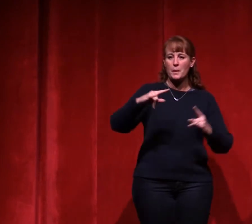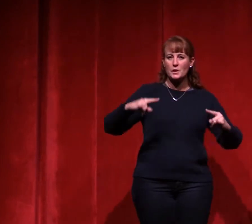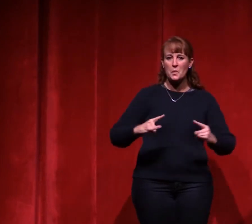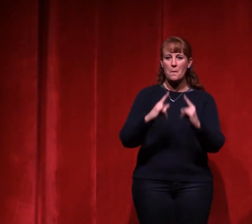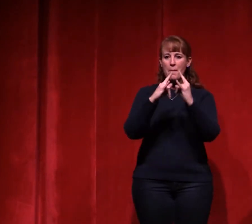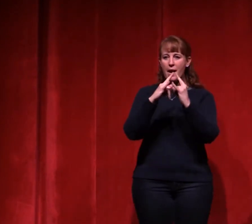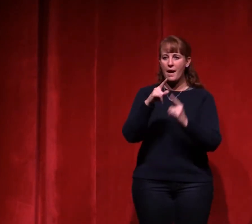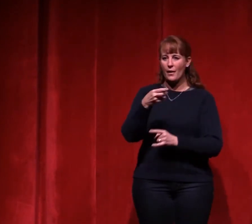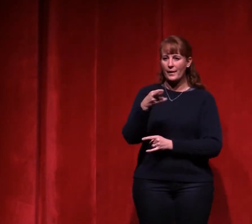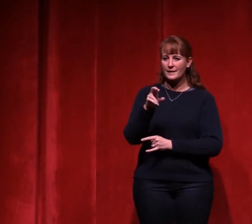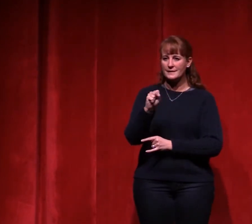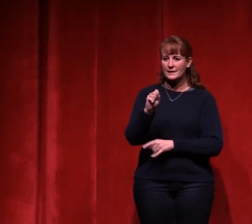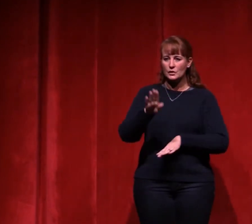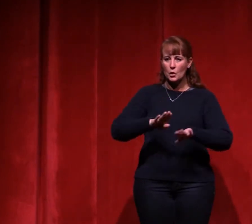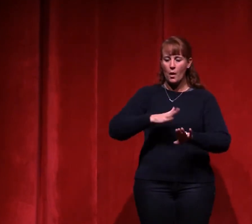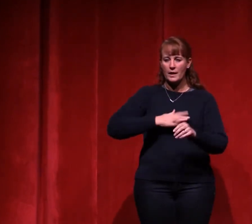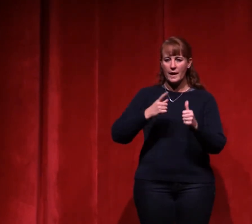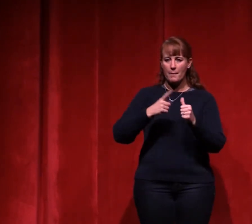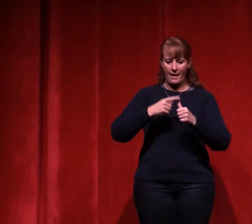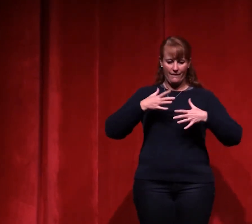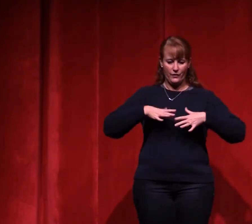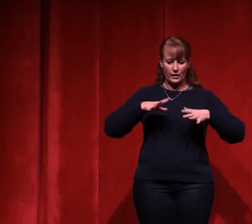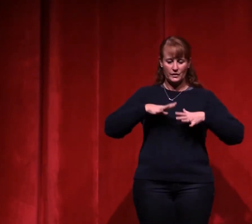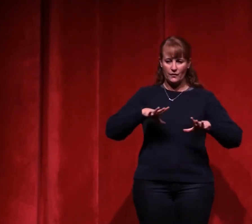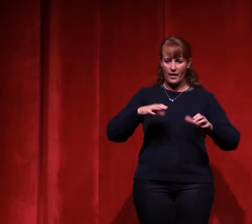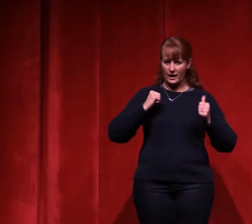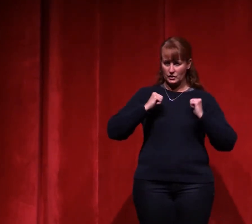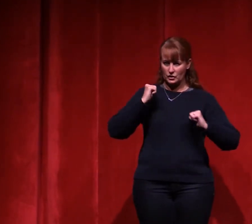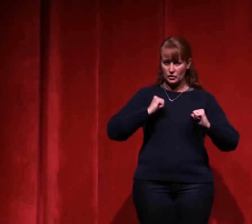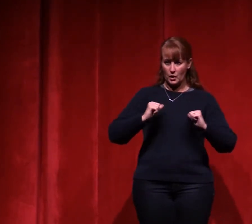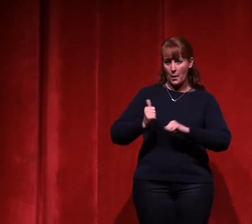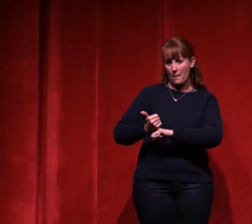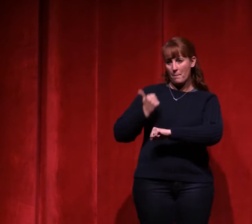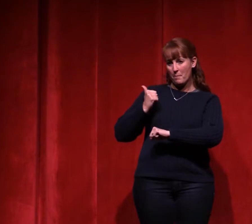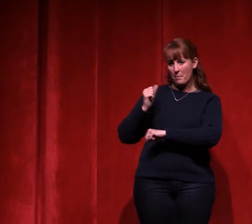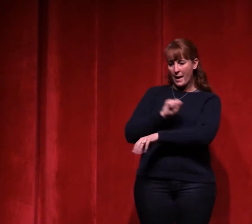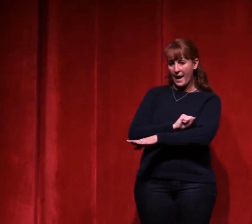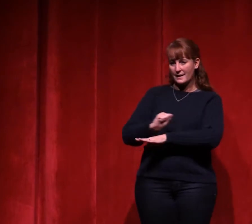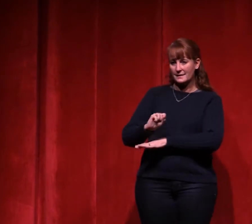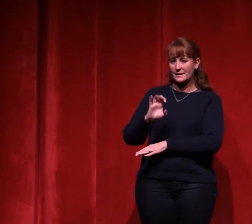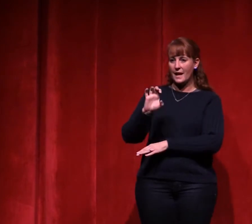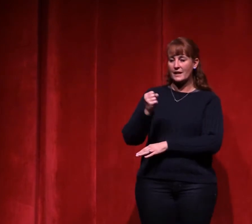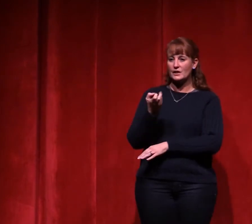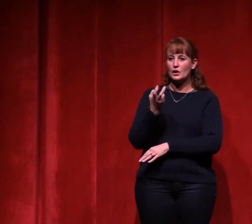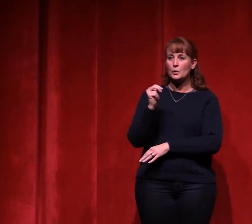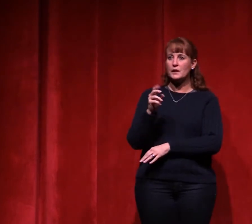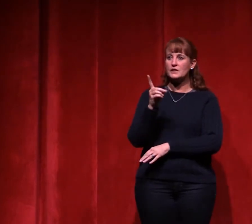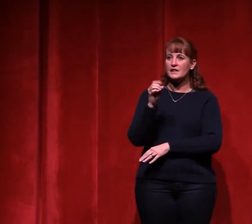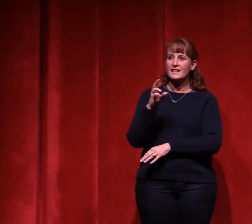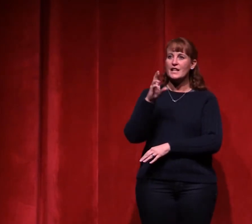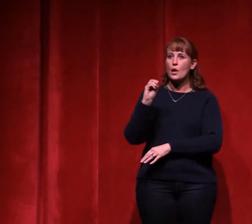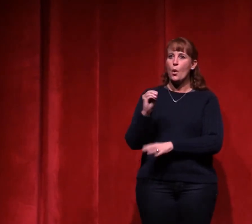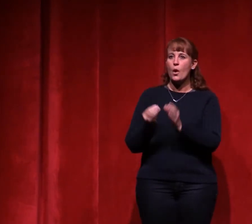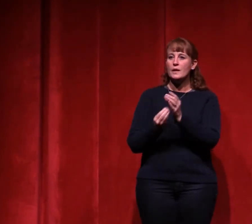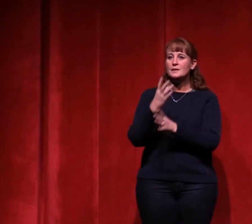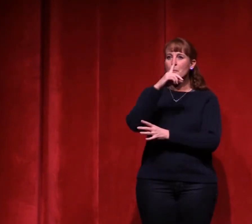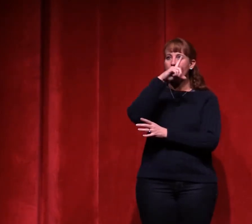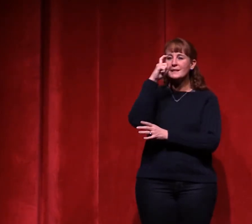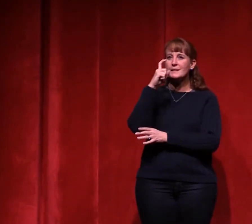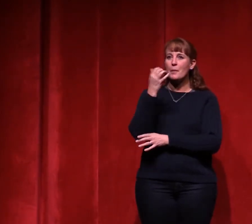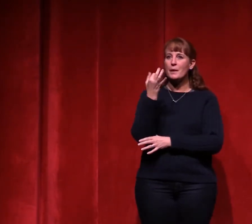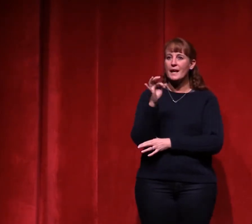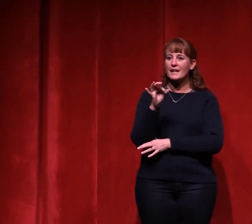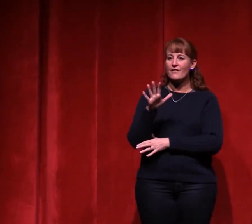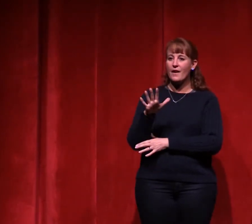fashion show. Backstage, before the show, Christian Dior, Spring Summer 95, that was held in the Carousel